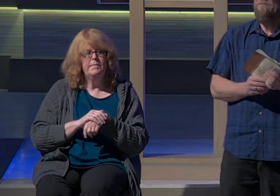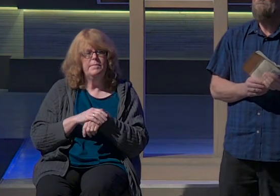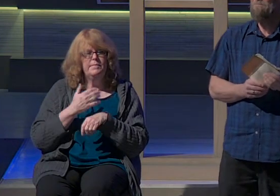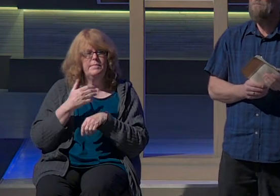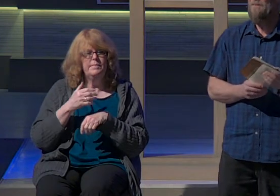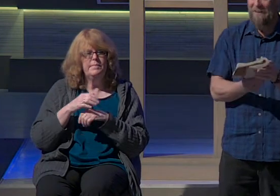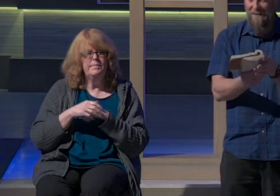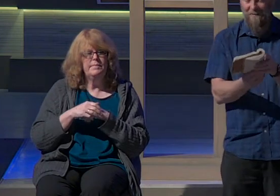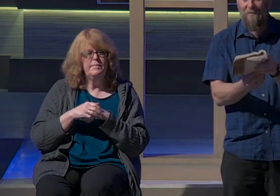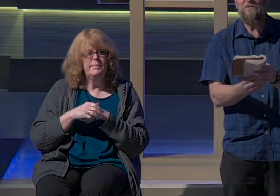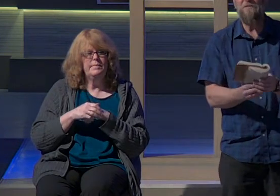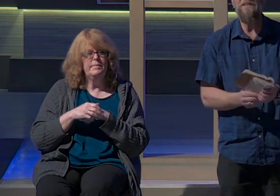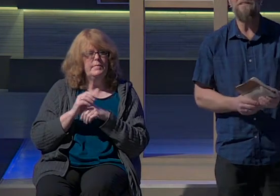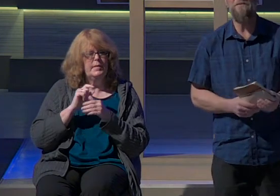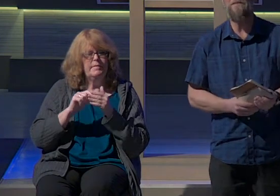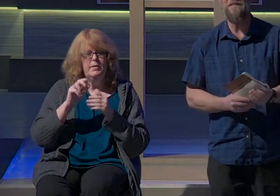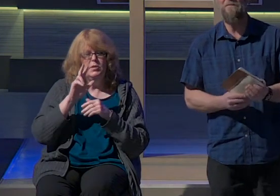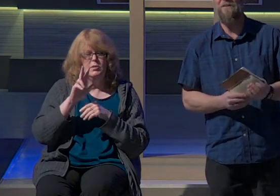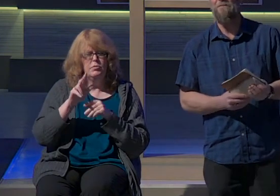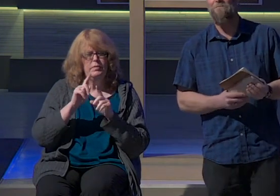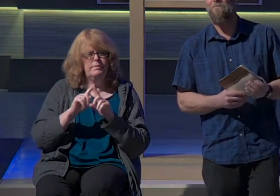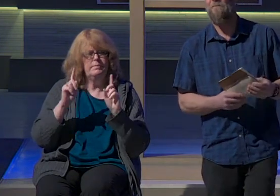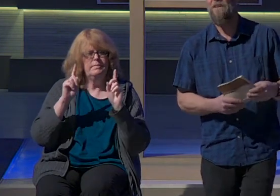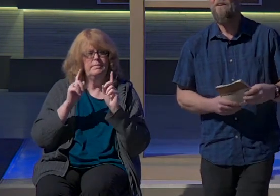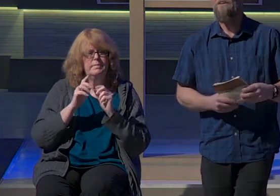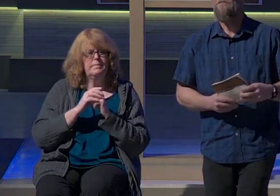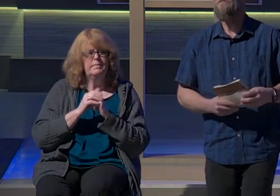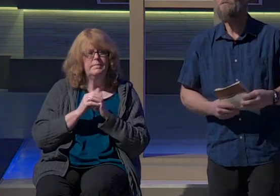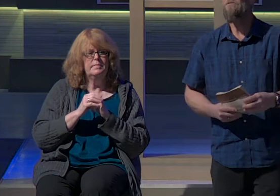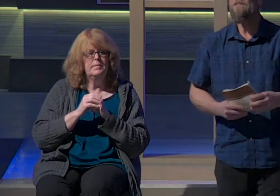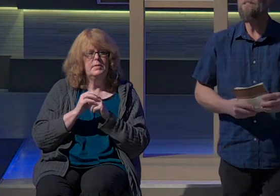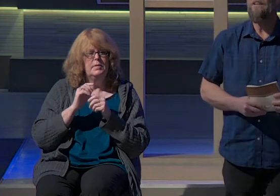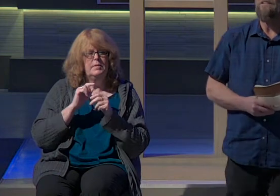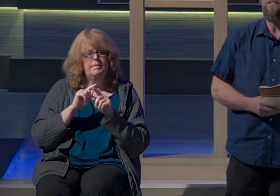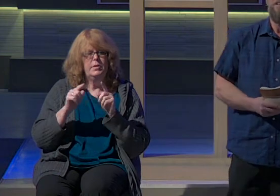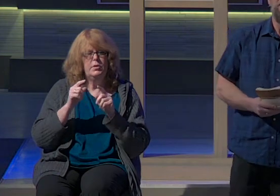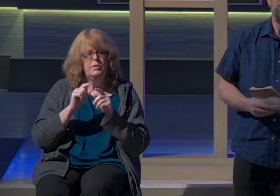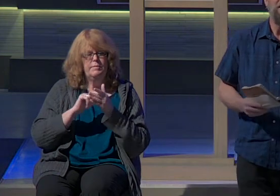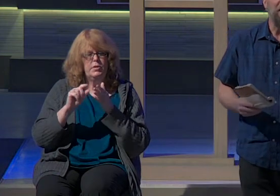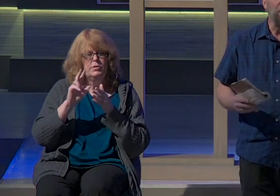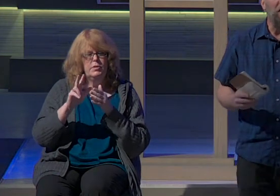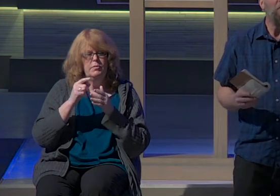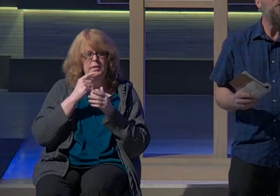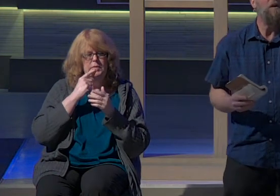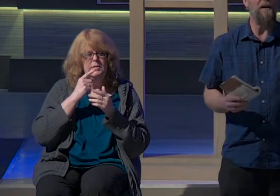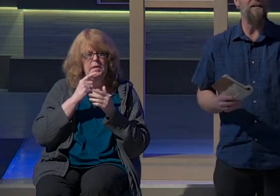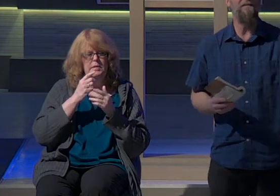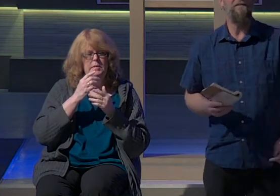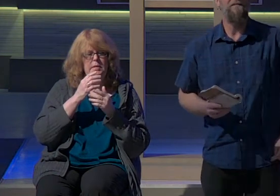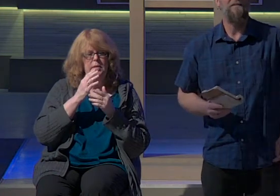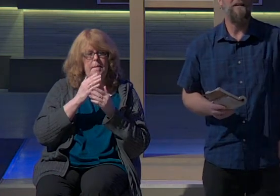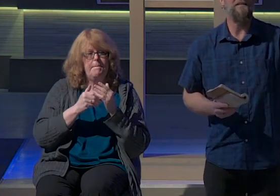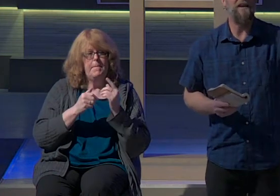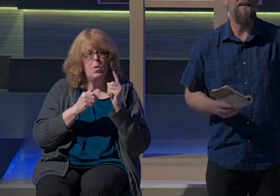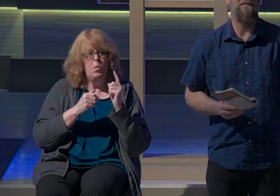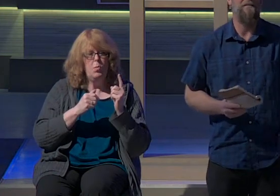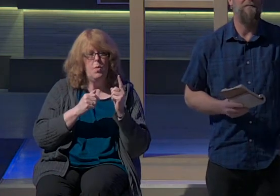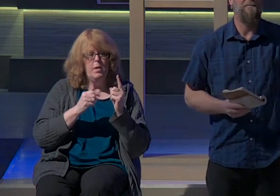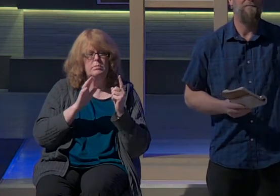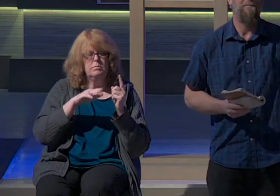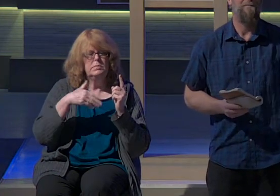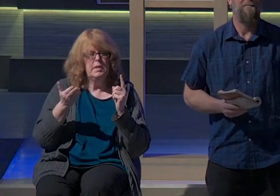Wow. Verse 3 is something different. Verse 3 says that part 1 is